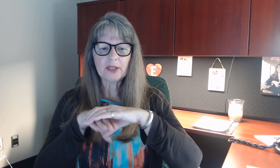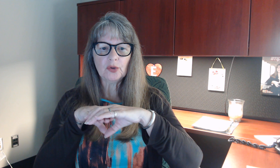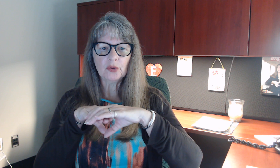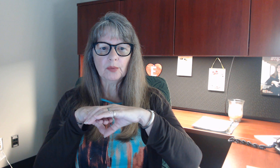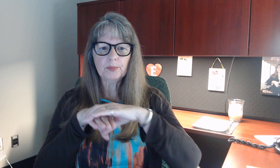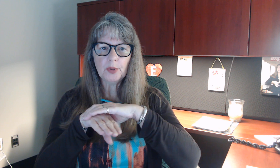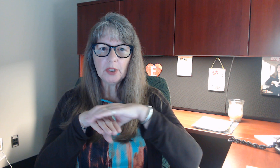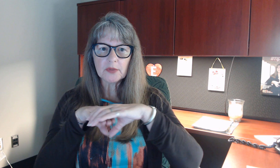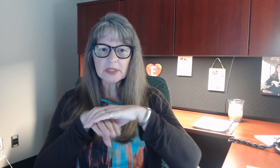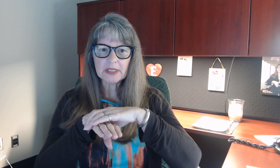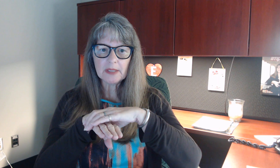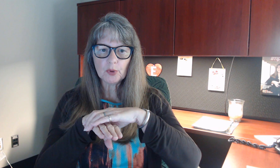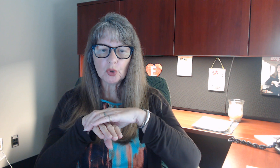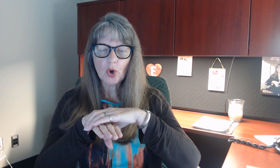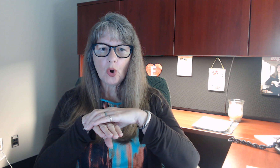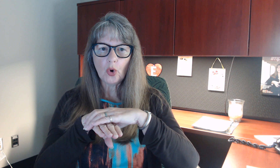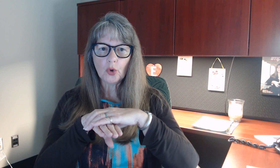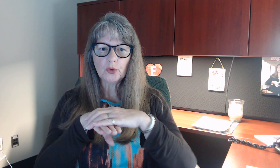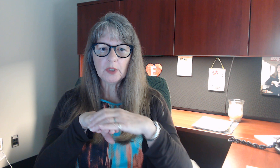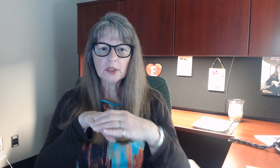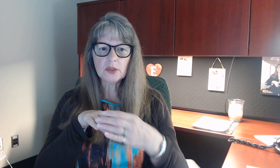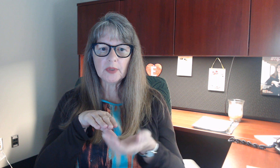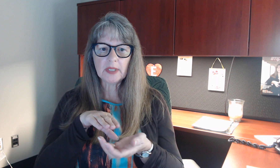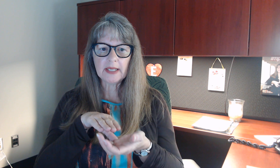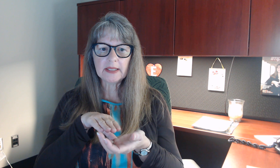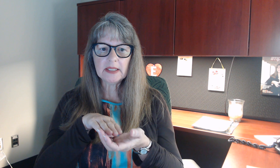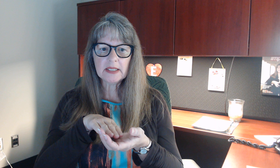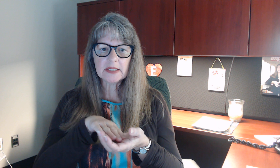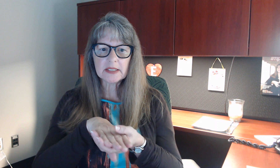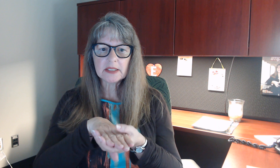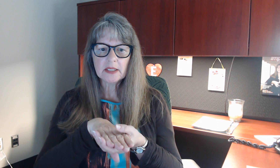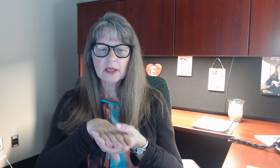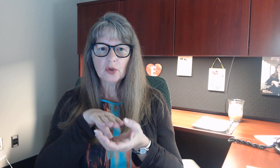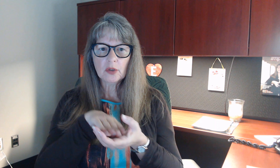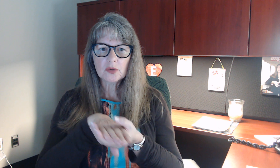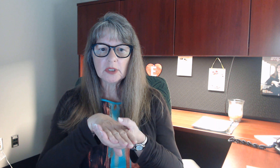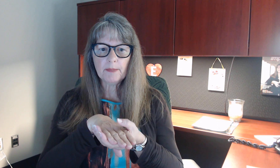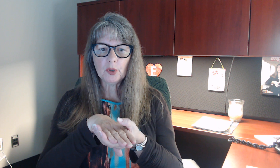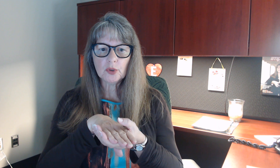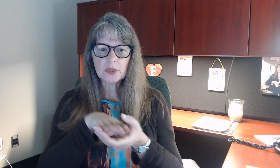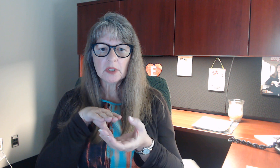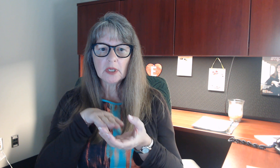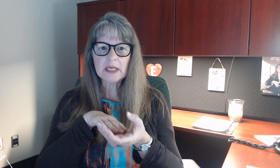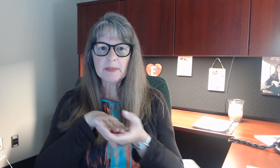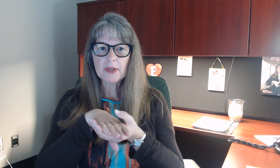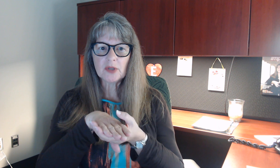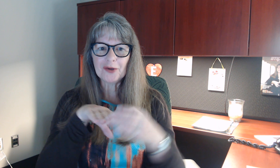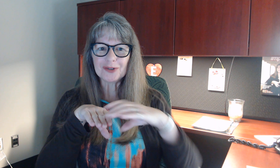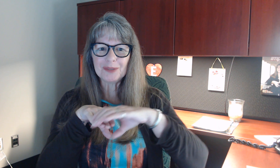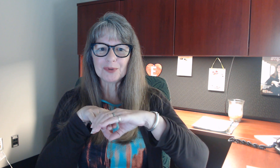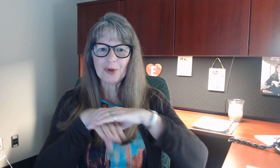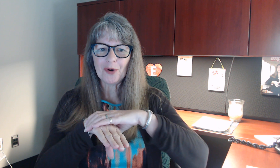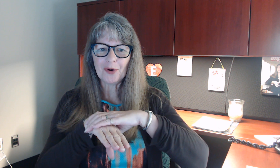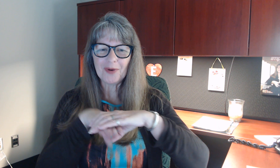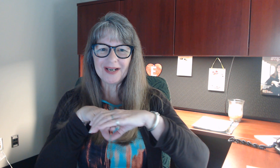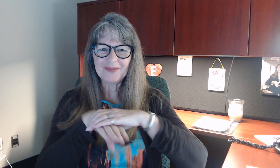you're putting on the slipper, or you could do it like this, slippers. It depends on how your slippers are, right? If they cover